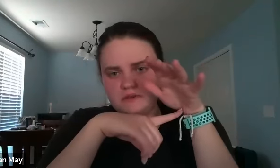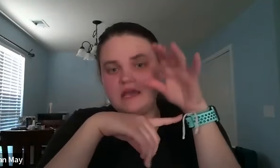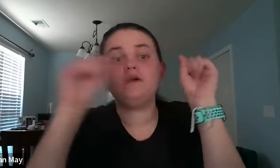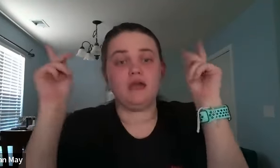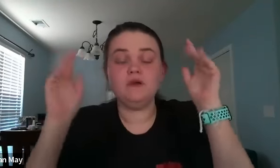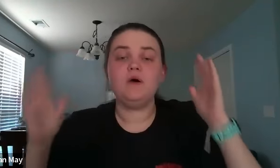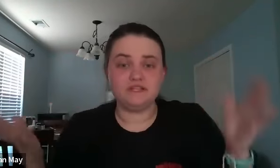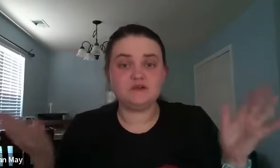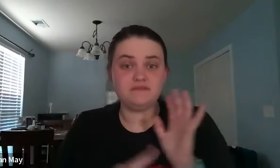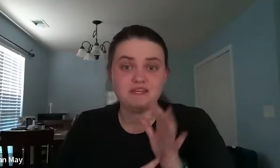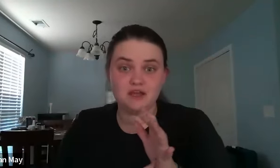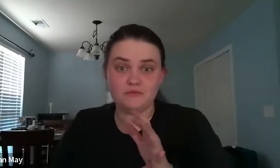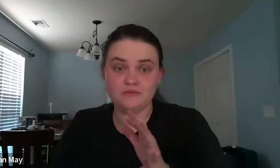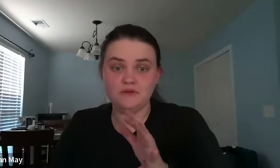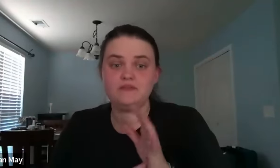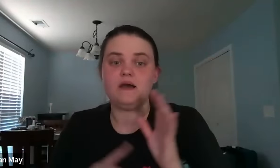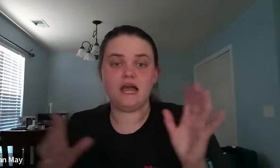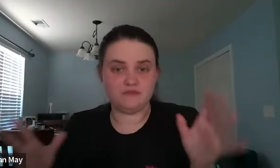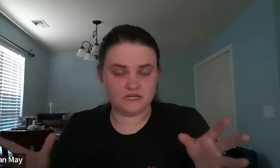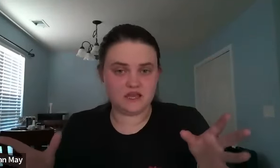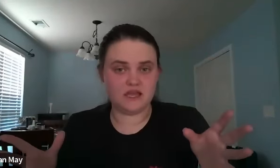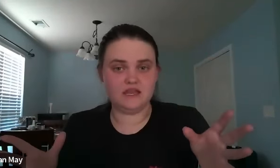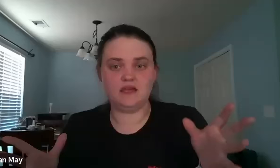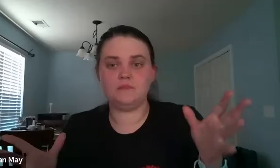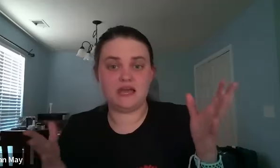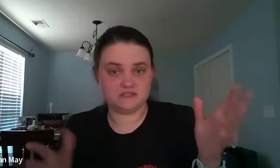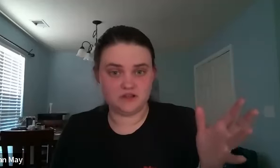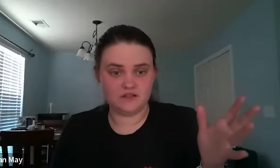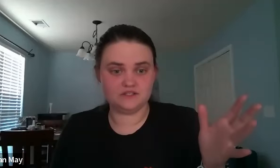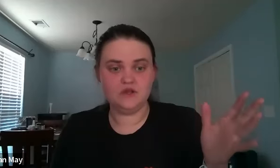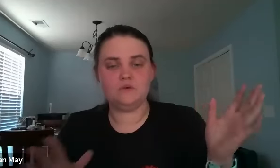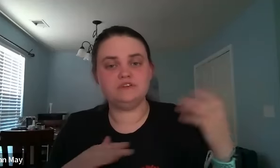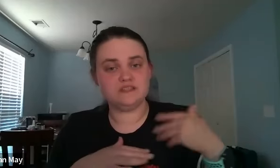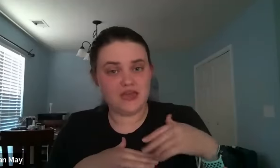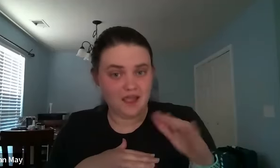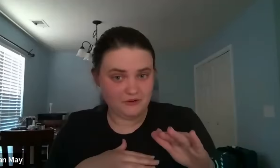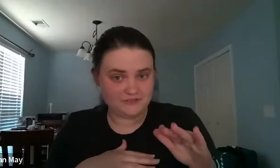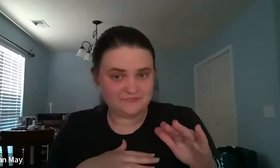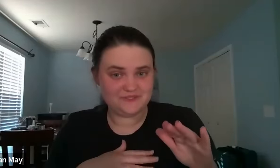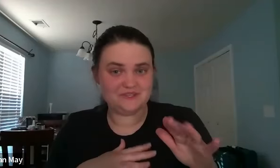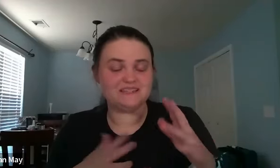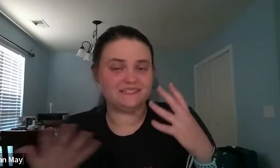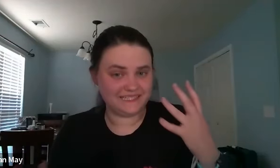Yeah, okay. We do have a video that I've already done that has all the colors. We'll send that out so you guys can see